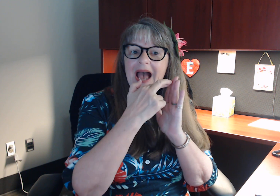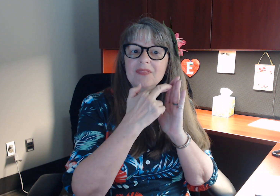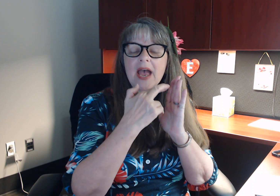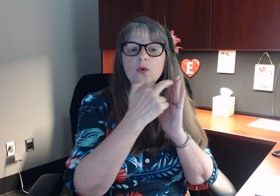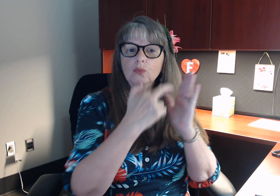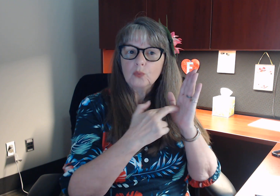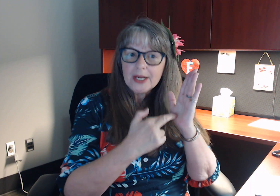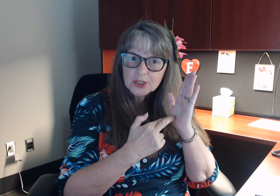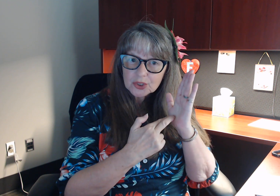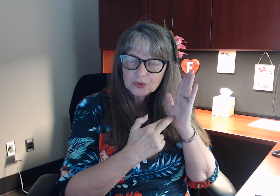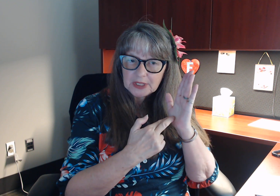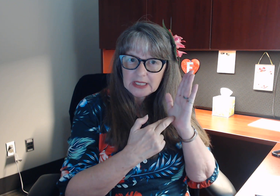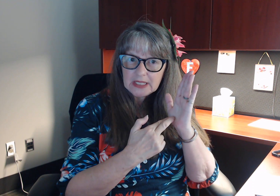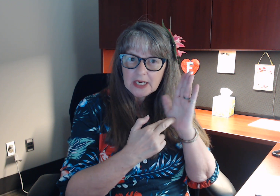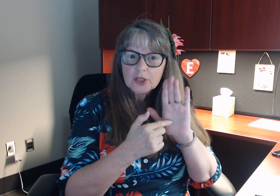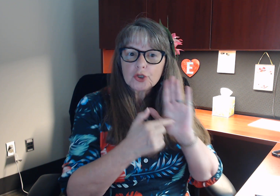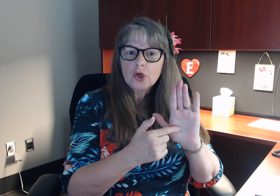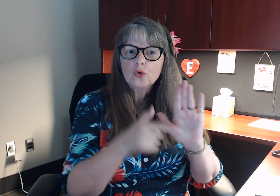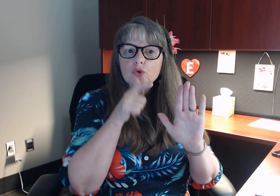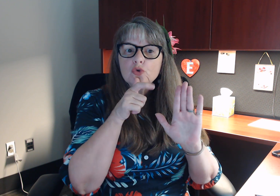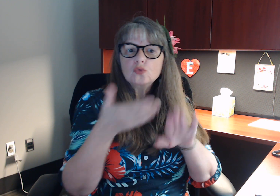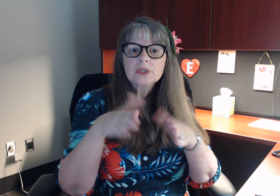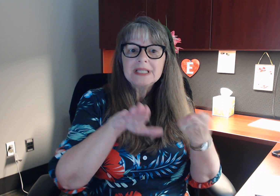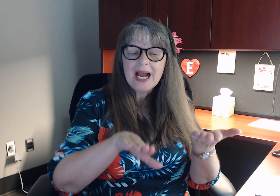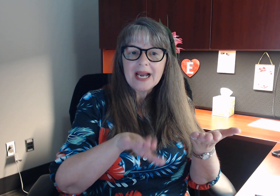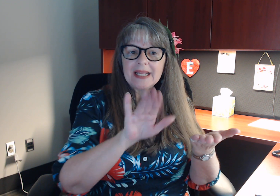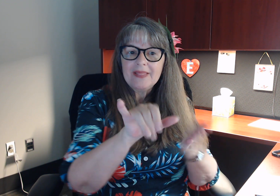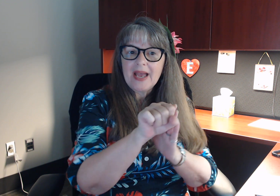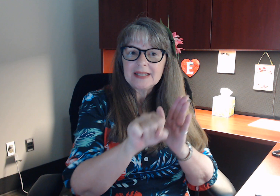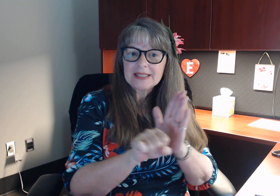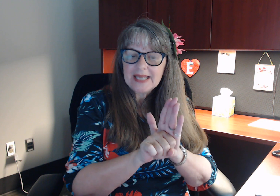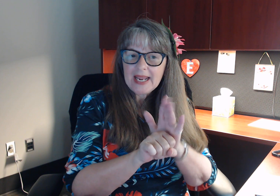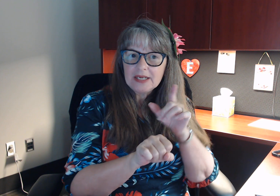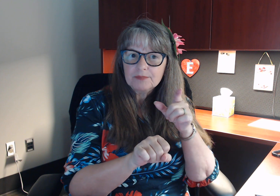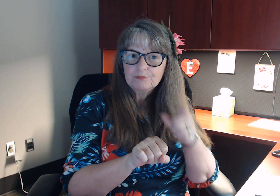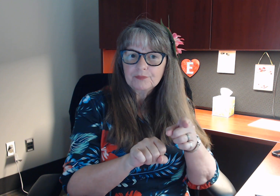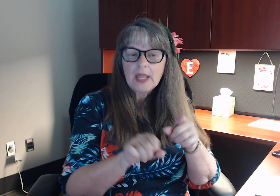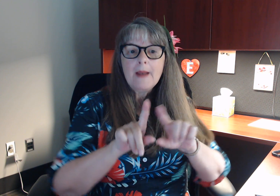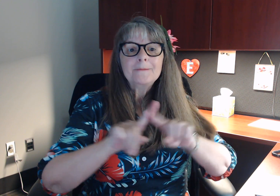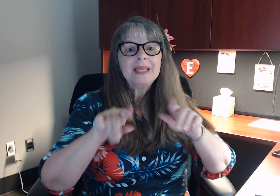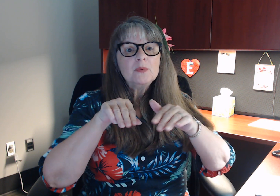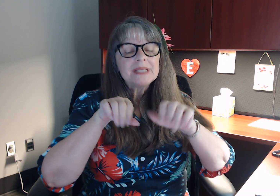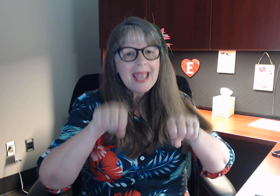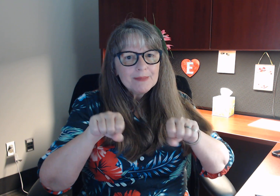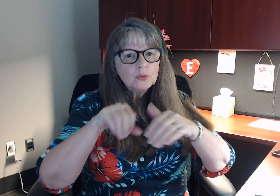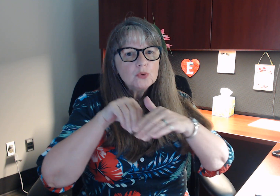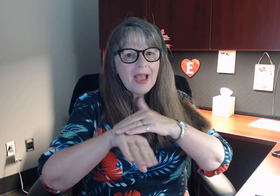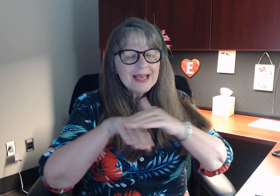that registry shows who's died in that state. But he was able to access